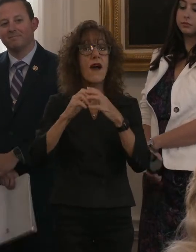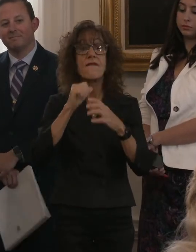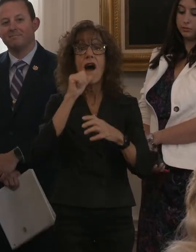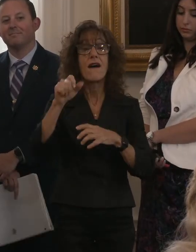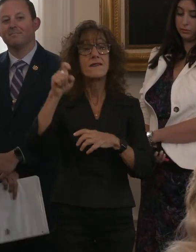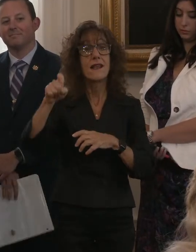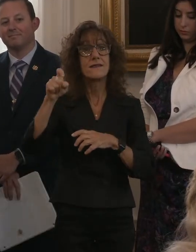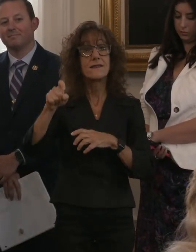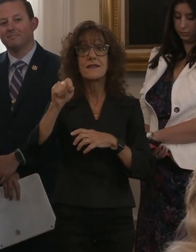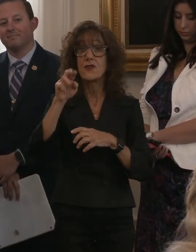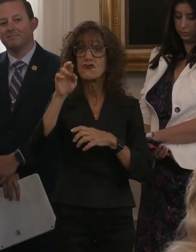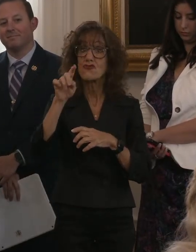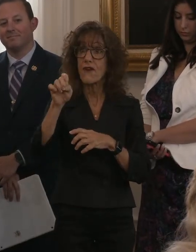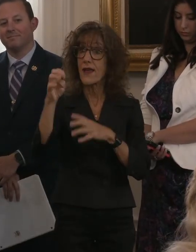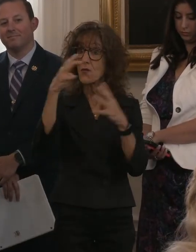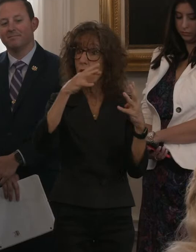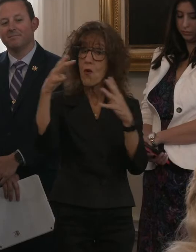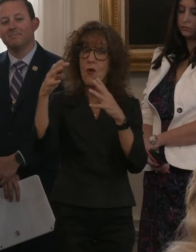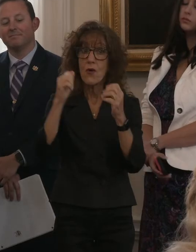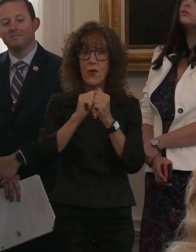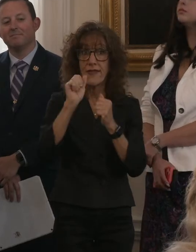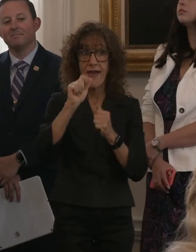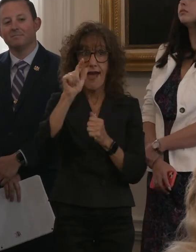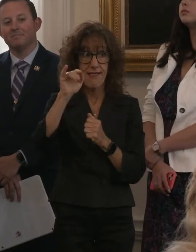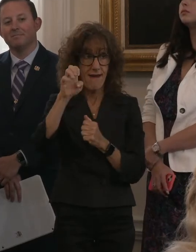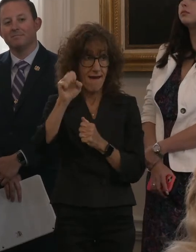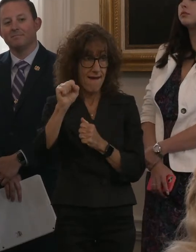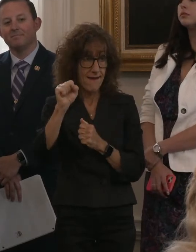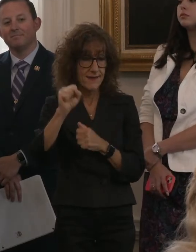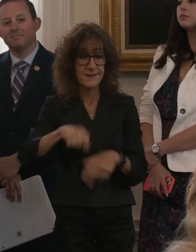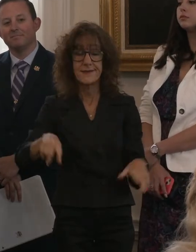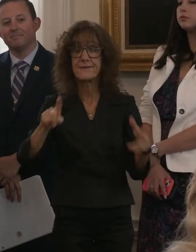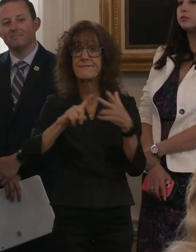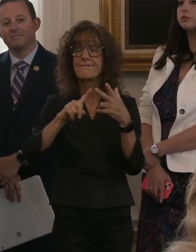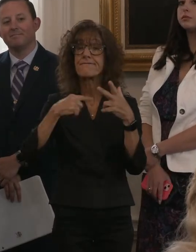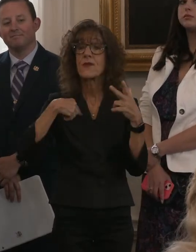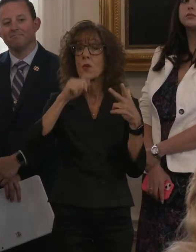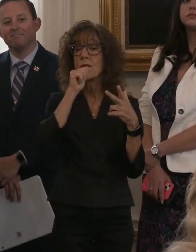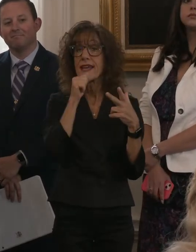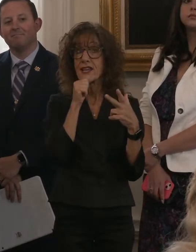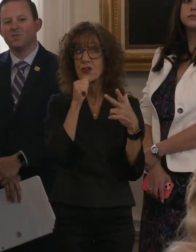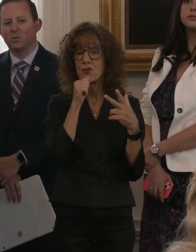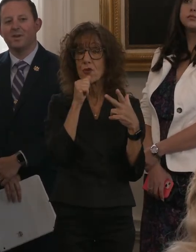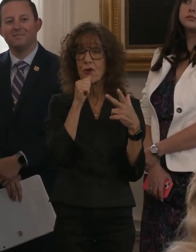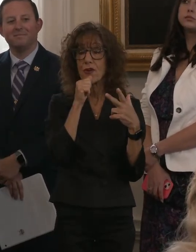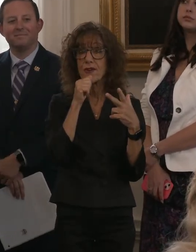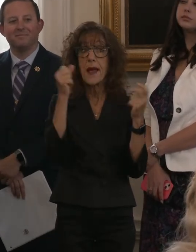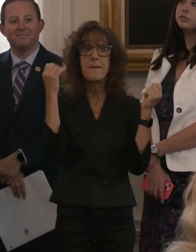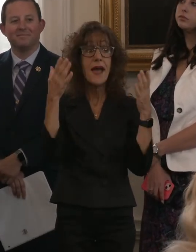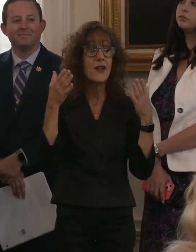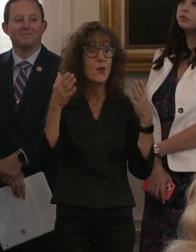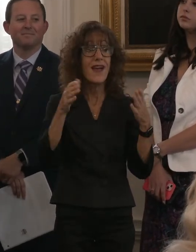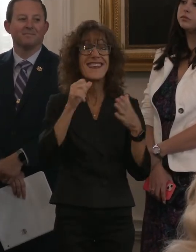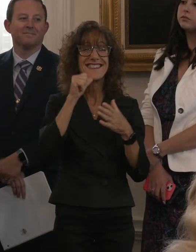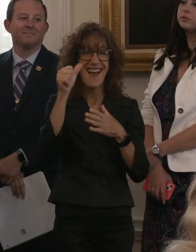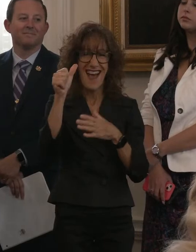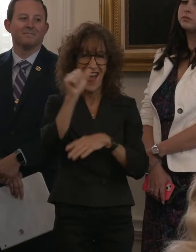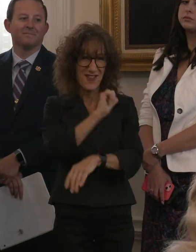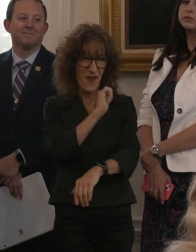trade war with our allies. That we endured the, in many ways,